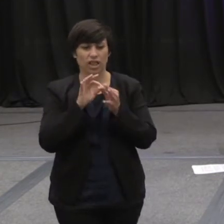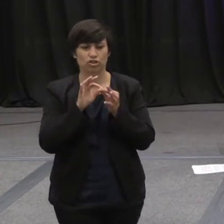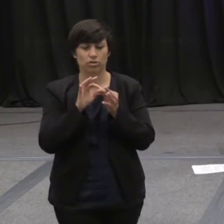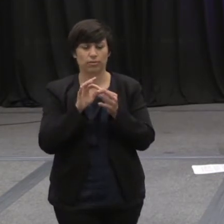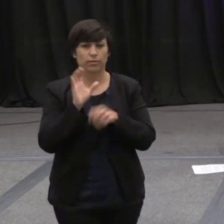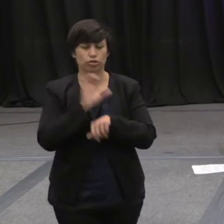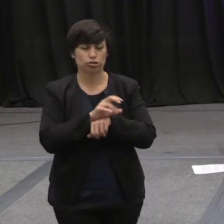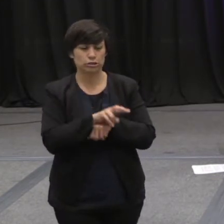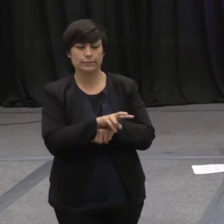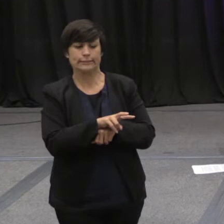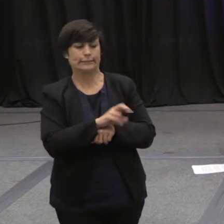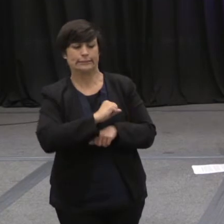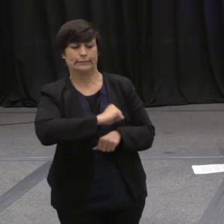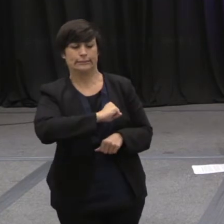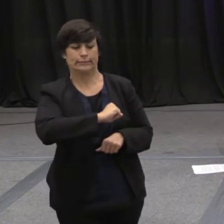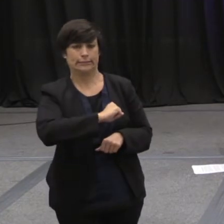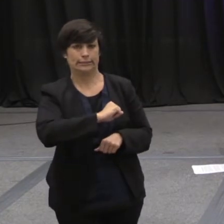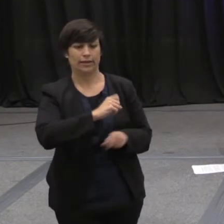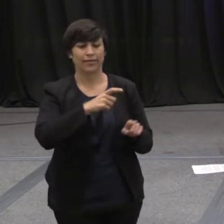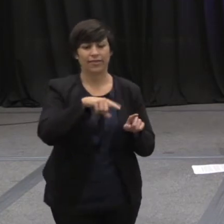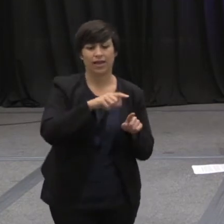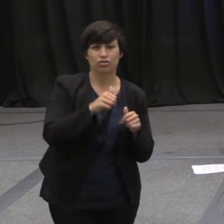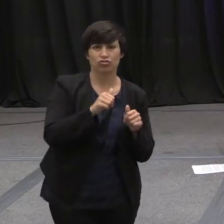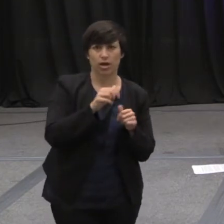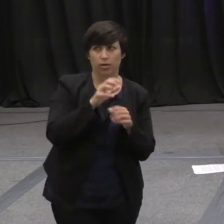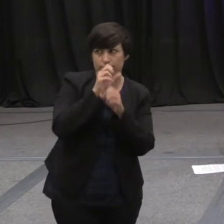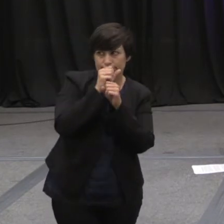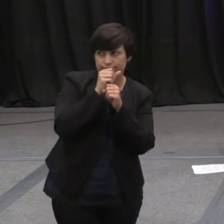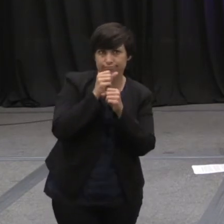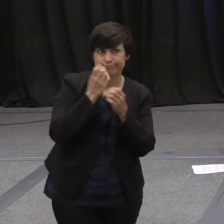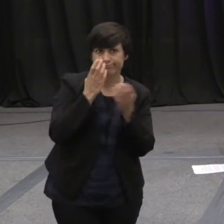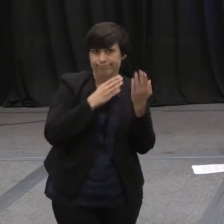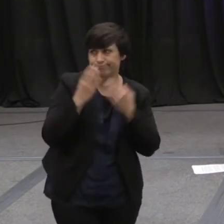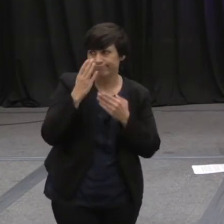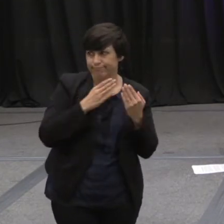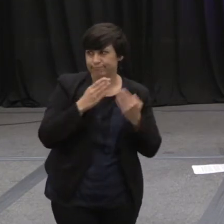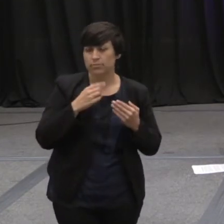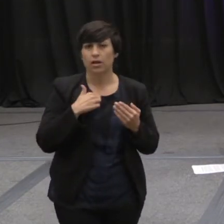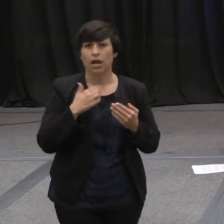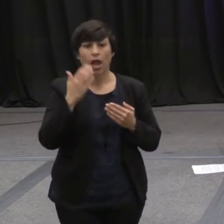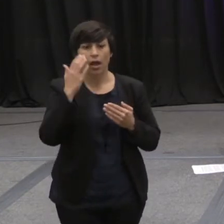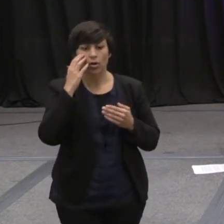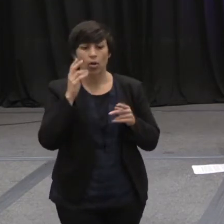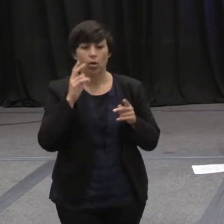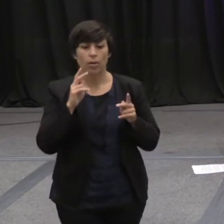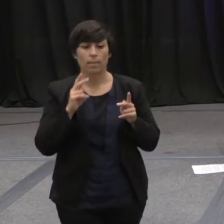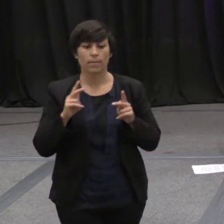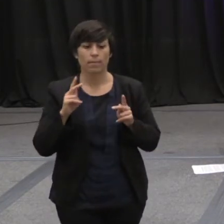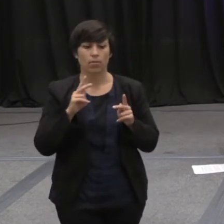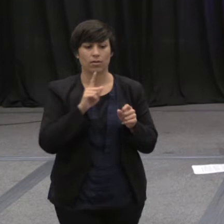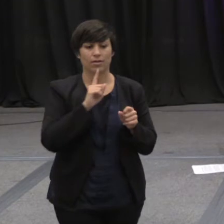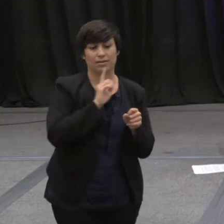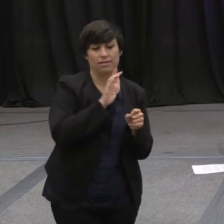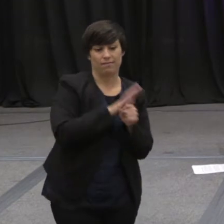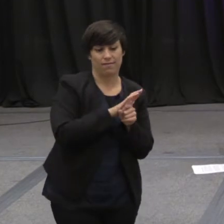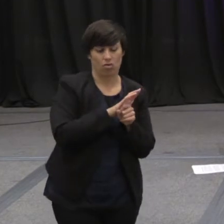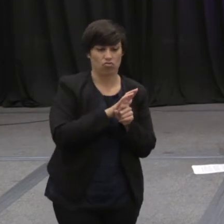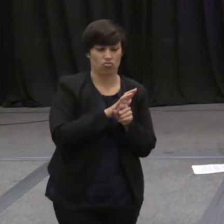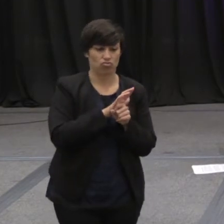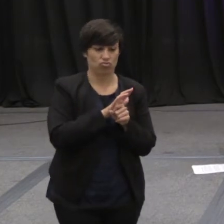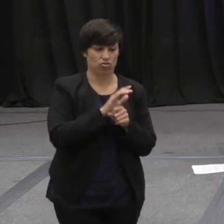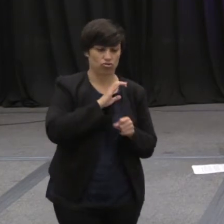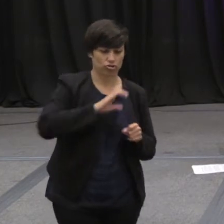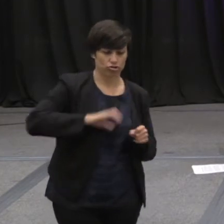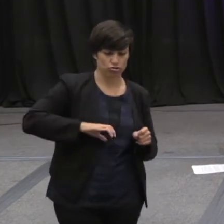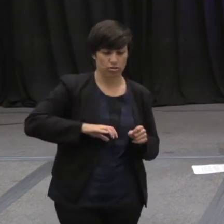with. So they try and keep it secret. I know people who are both devoutly Christian and quite kinky and try